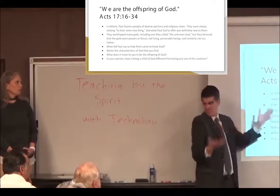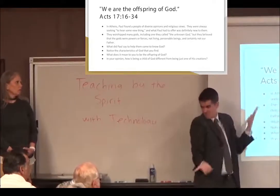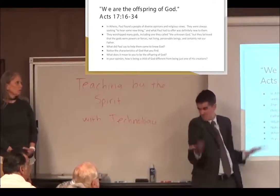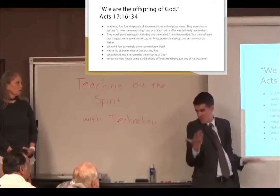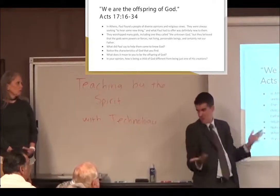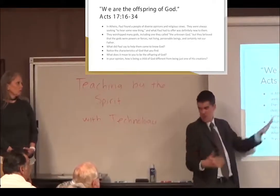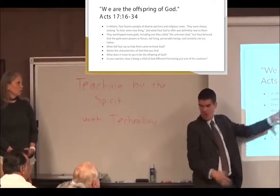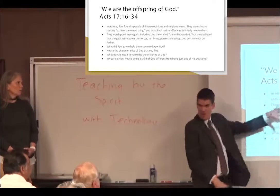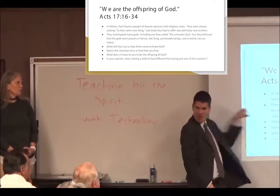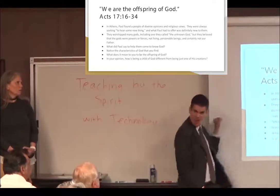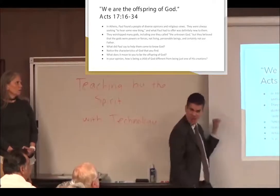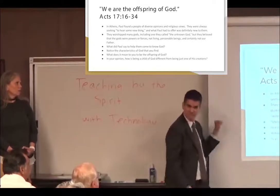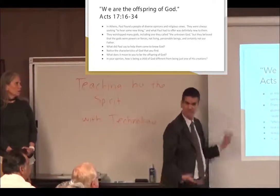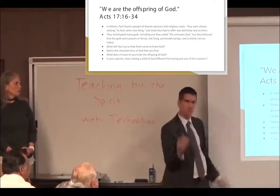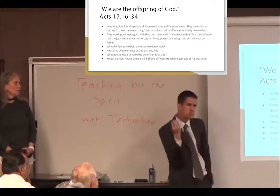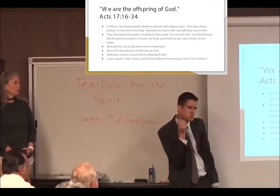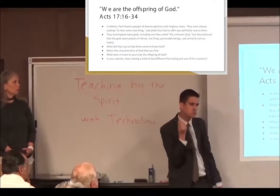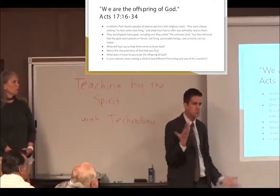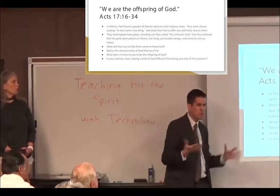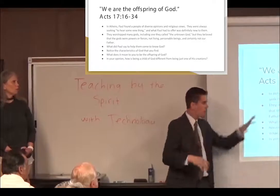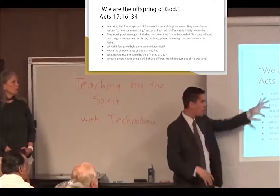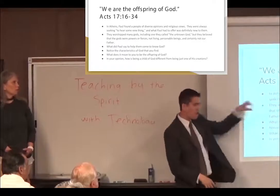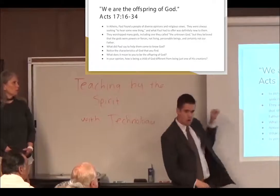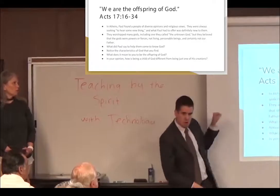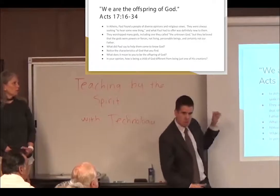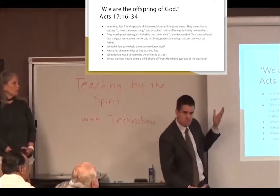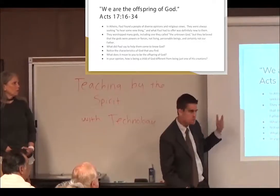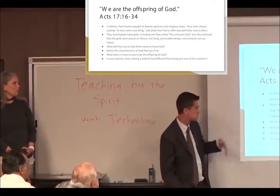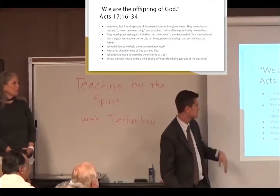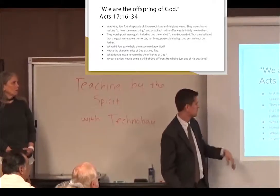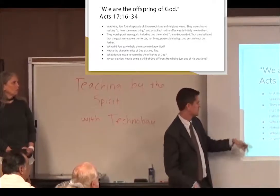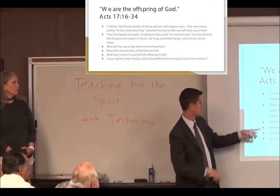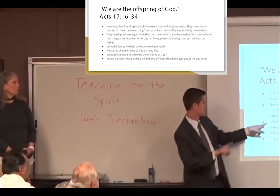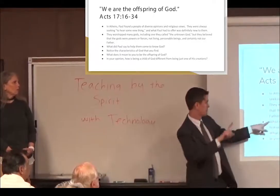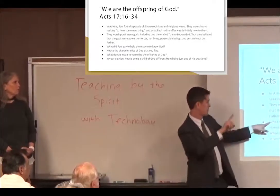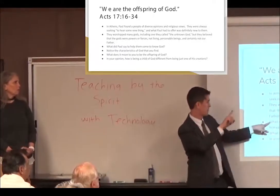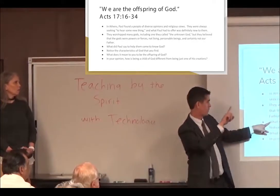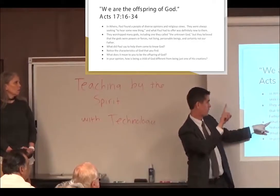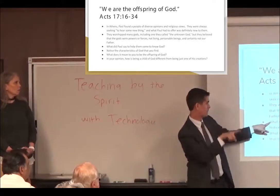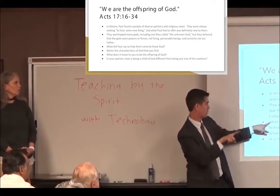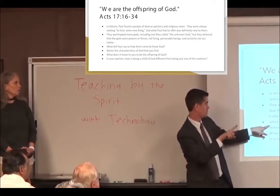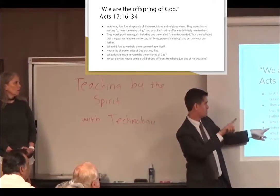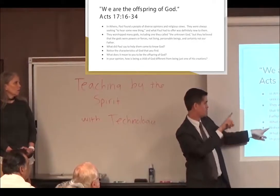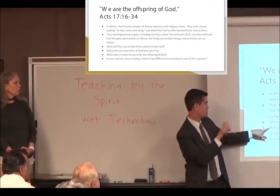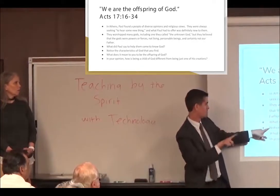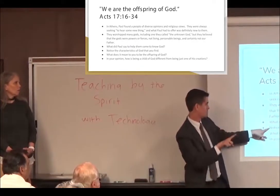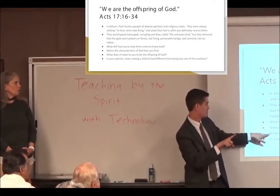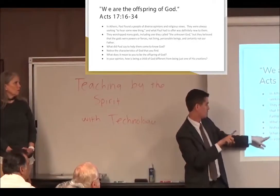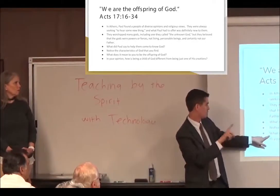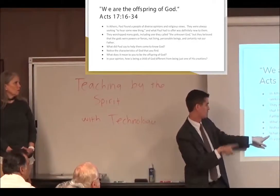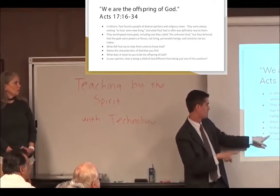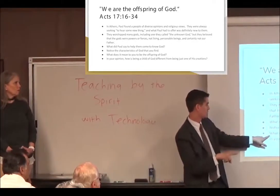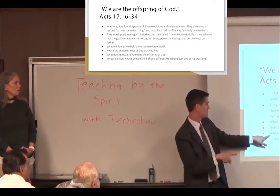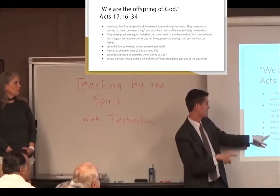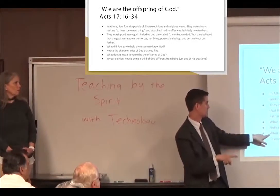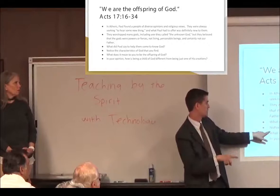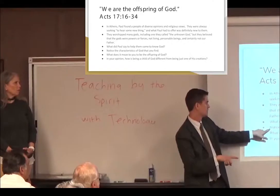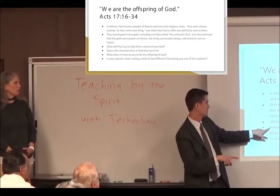You know, maybe discuss that before that comes up on the PowerPoint, or turn that off. You know, these are all questions.